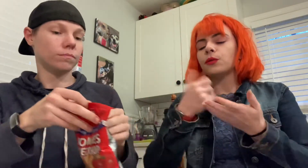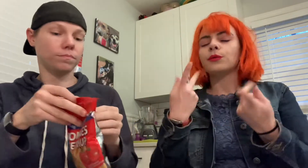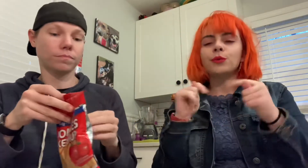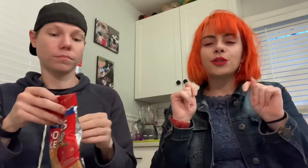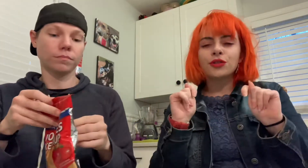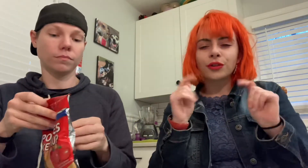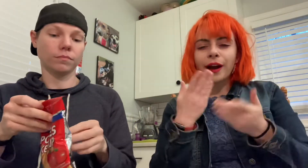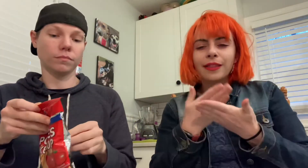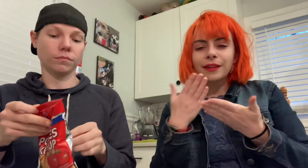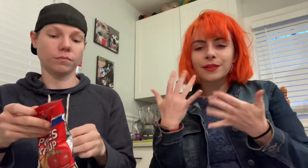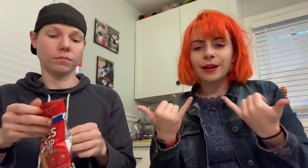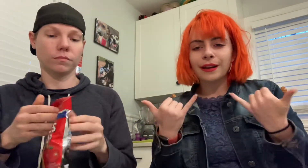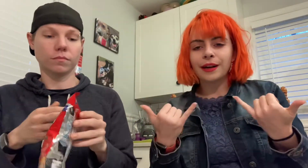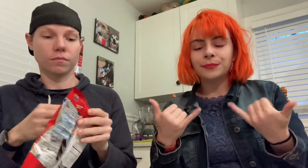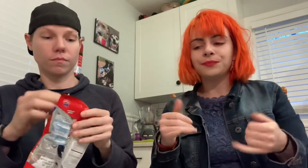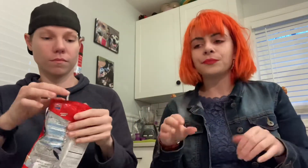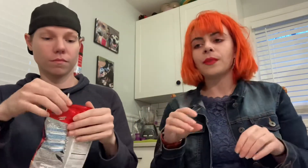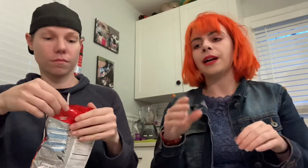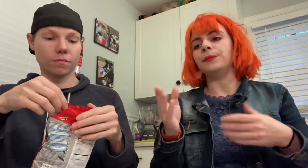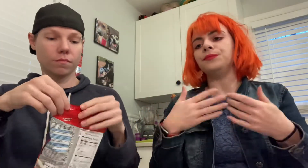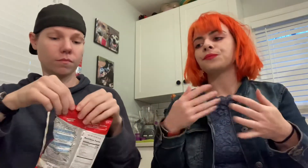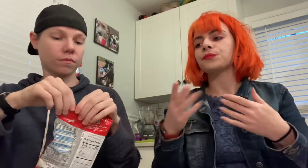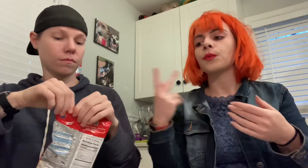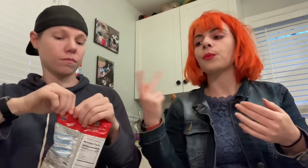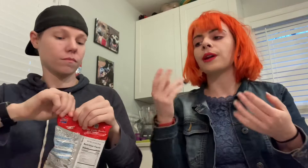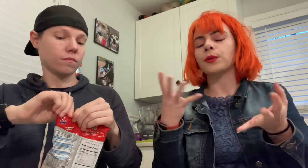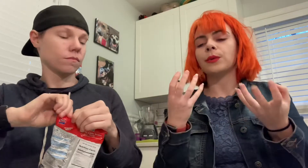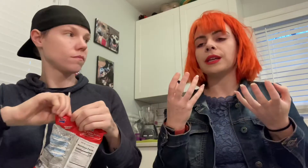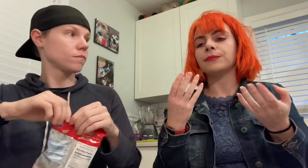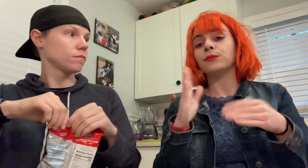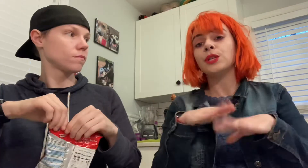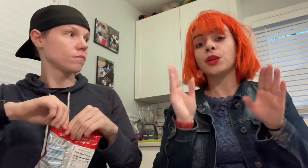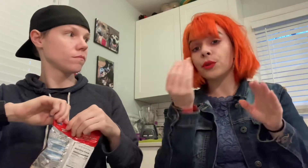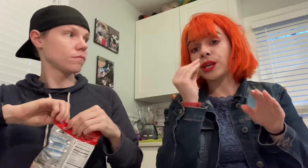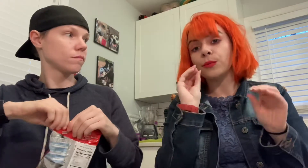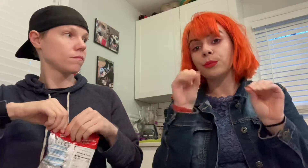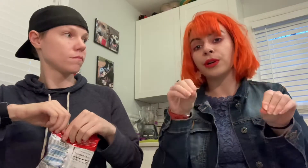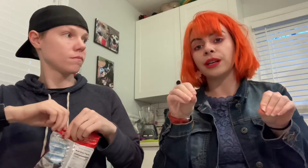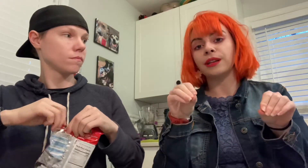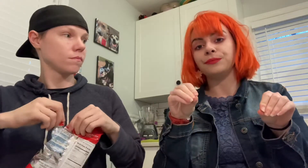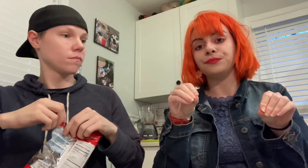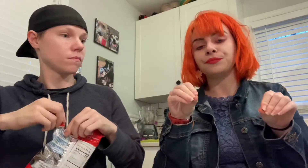we just try things right now. Whatever we don't eat, we put in